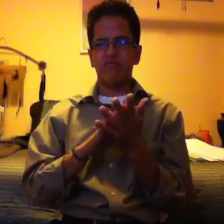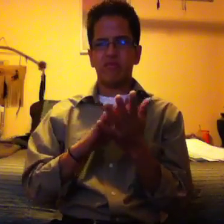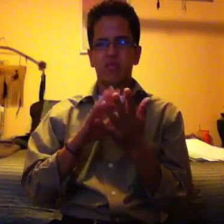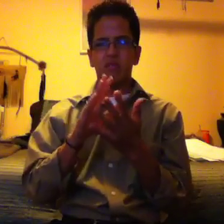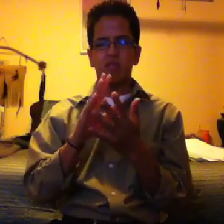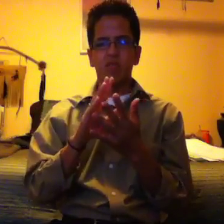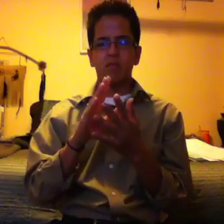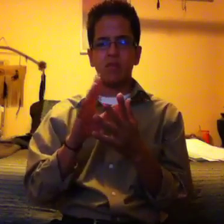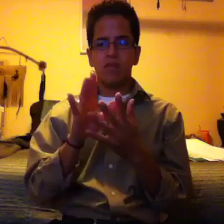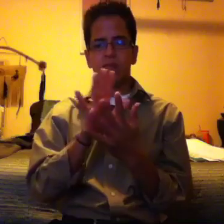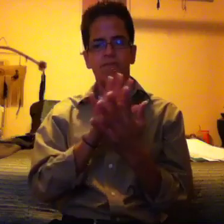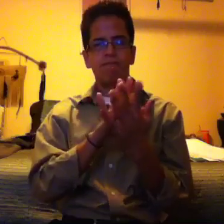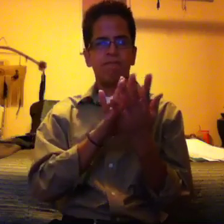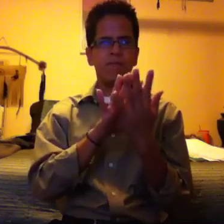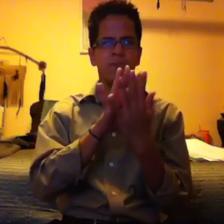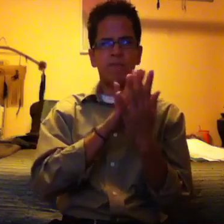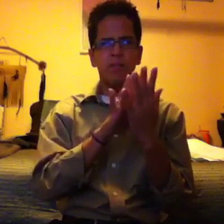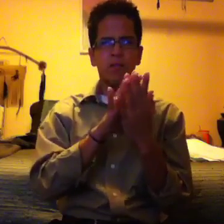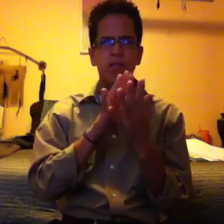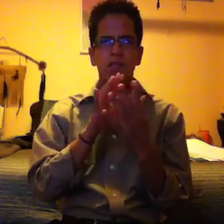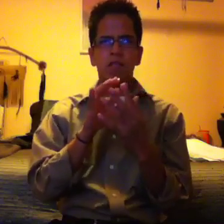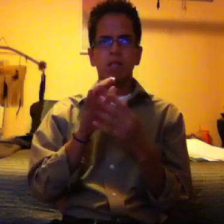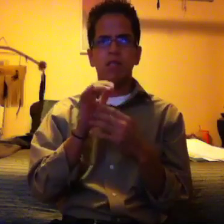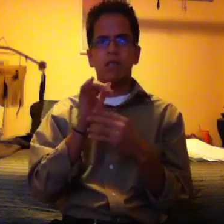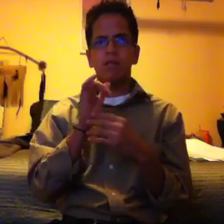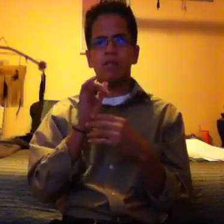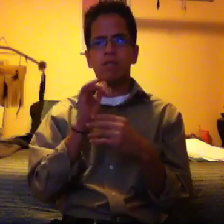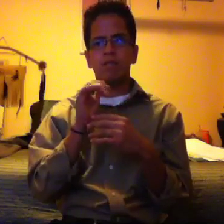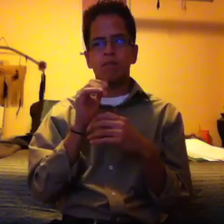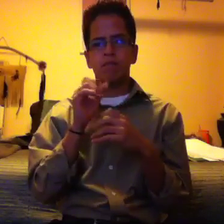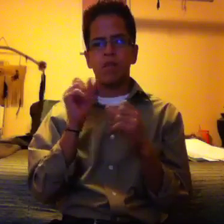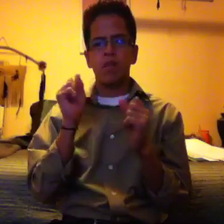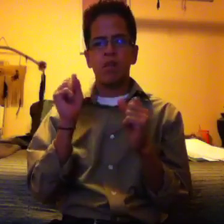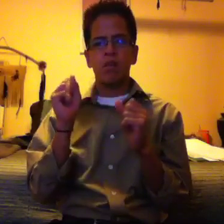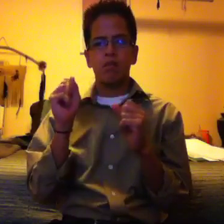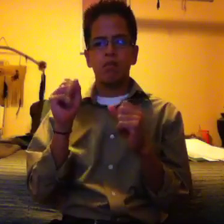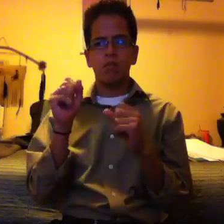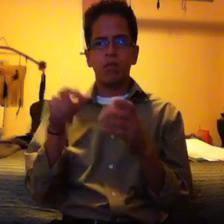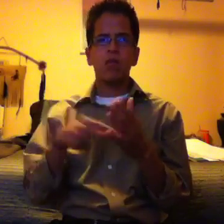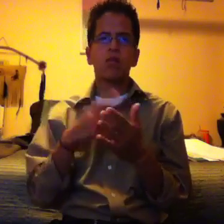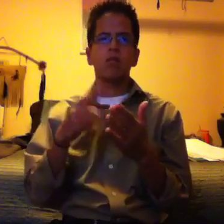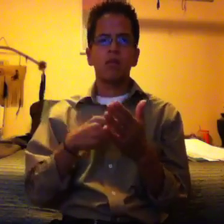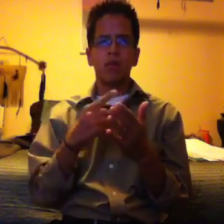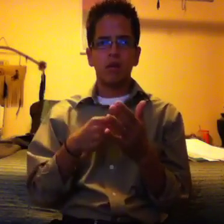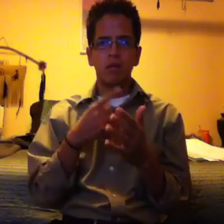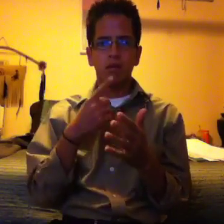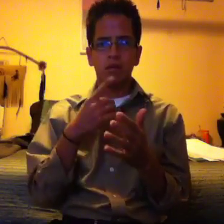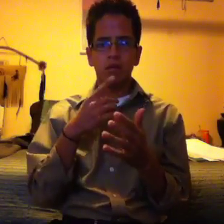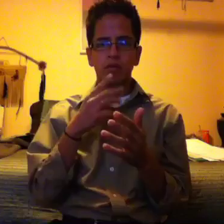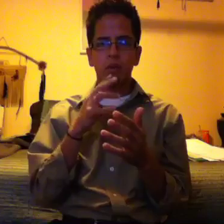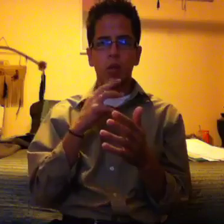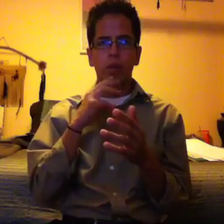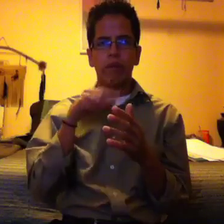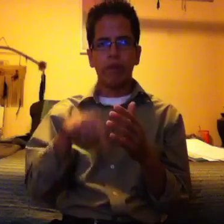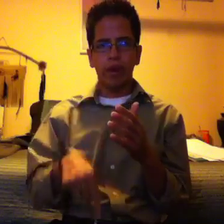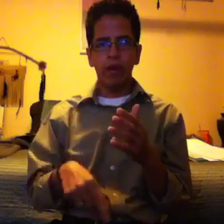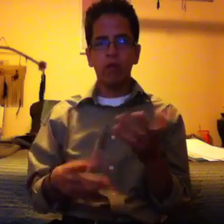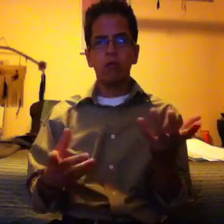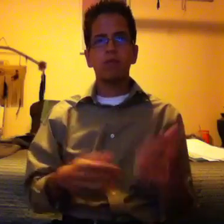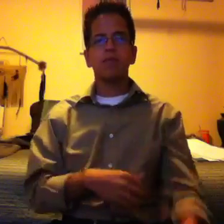web is secondhand, and it tends to be a little watered down, and students really need to be more exposed to first-hand information and